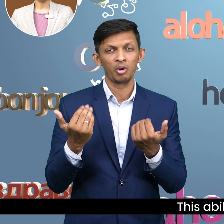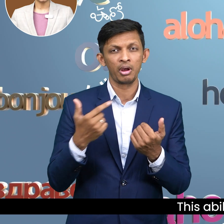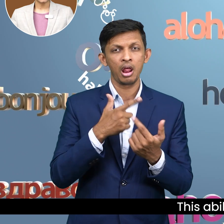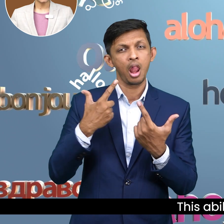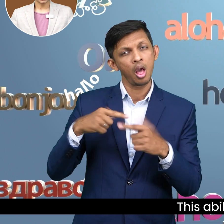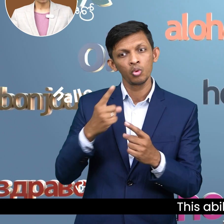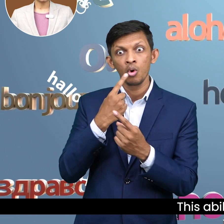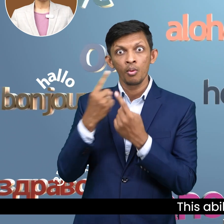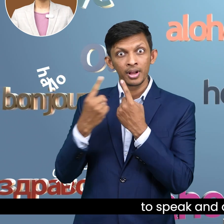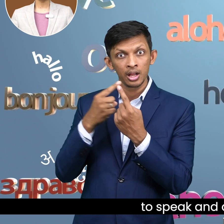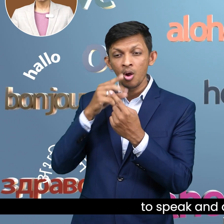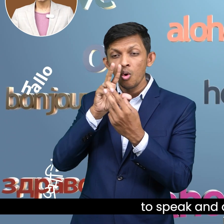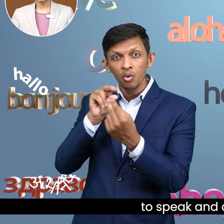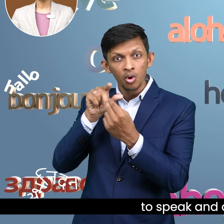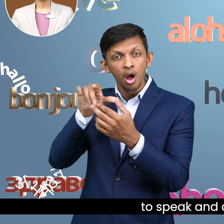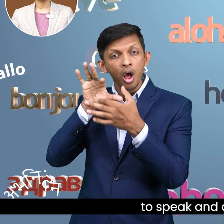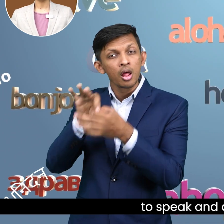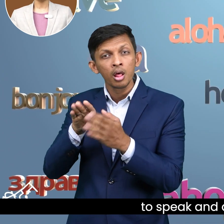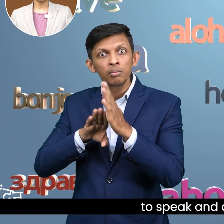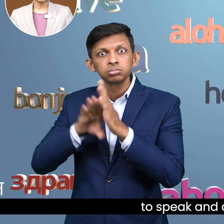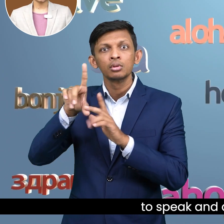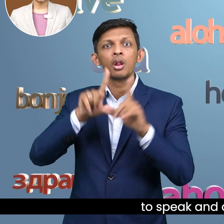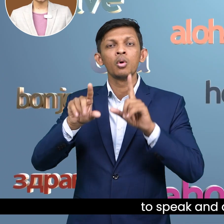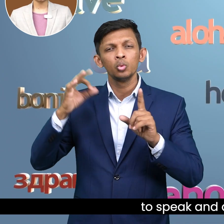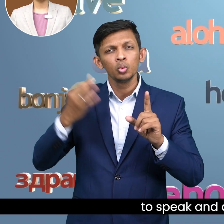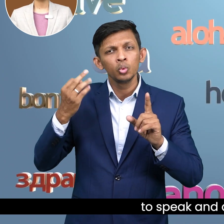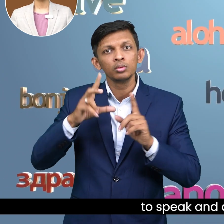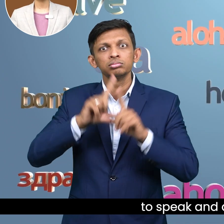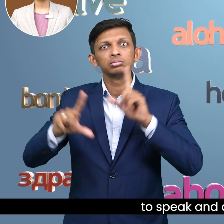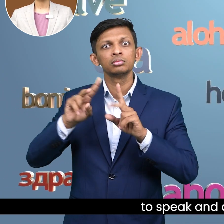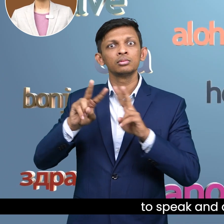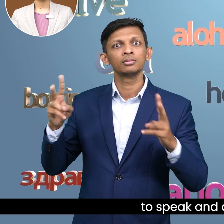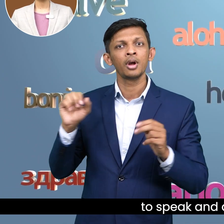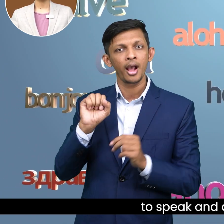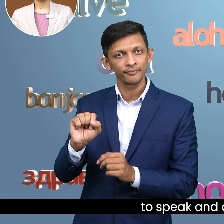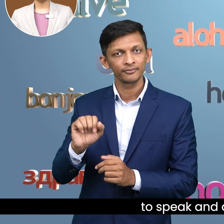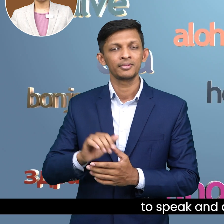This ability allows us to speak and develop language.